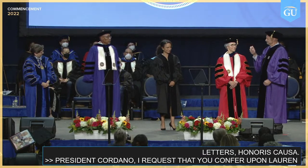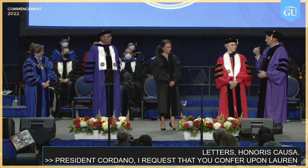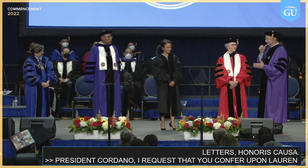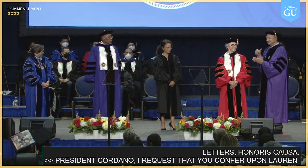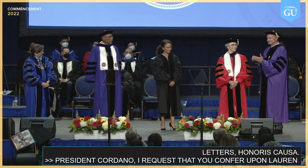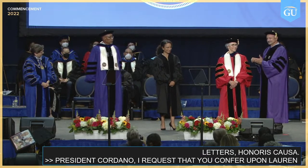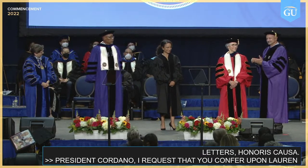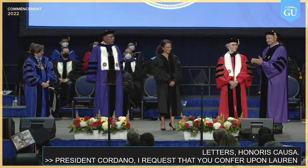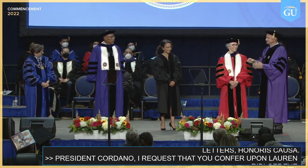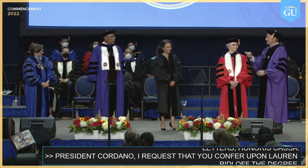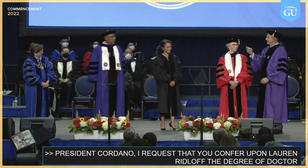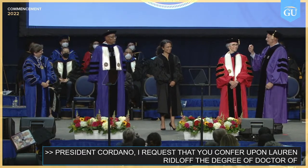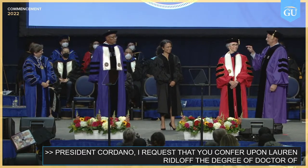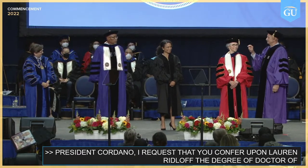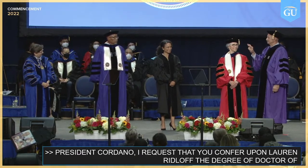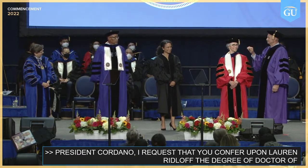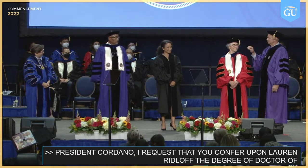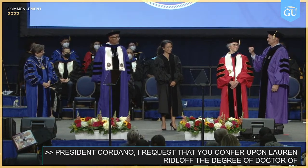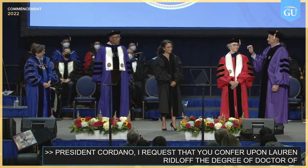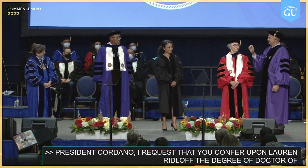of Humane Letters, honoris causa.